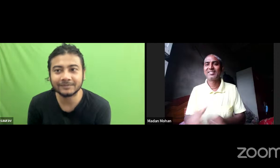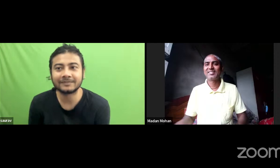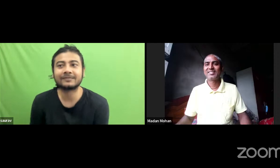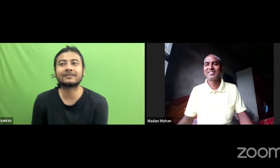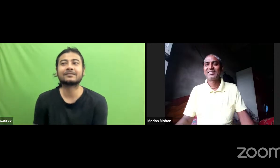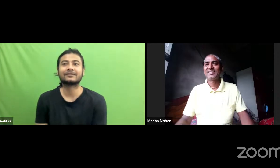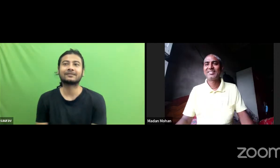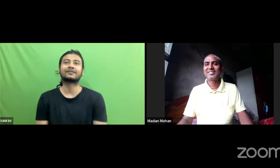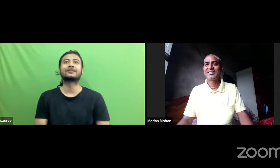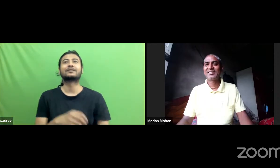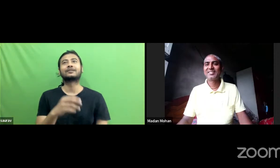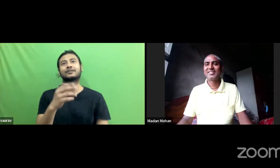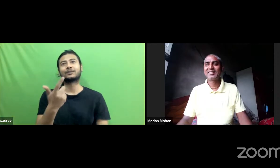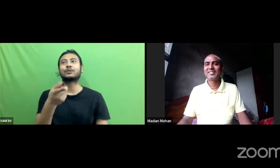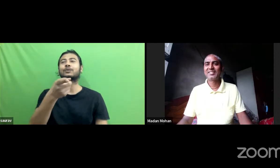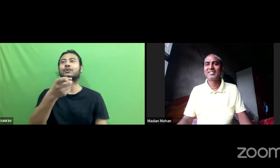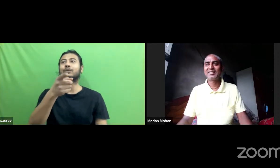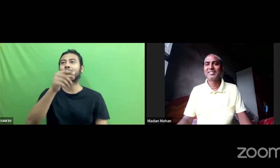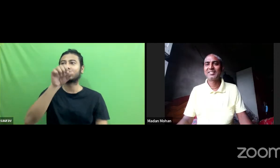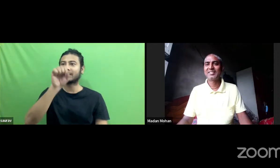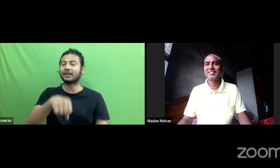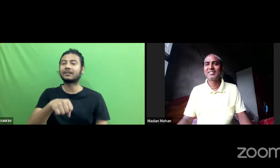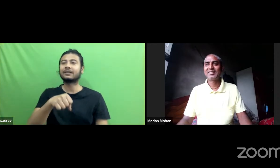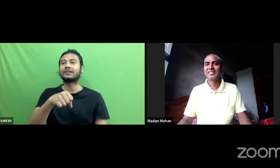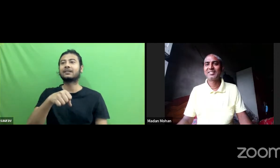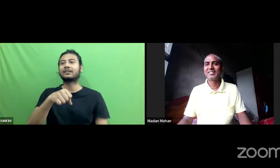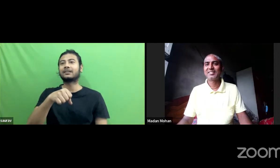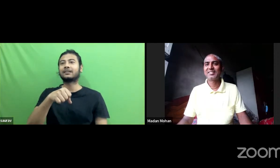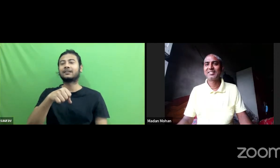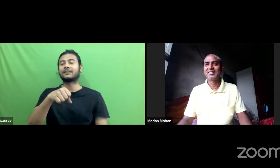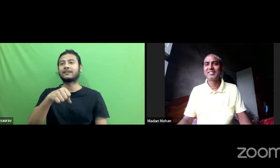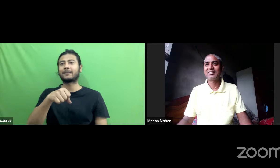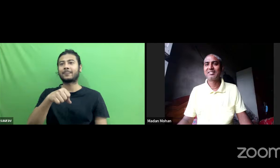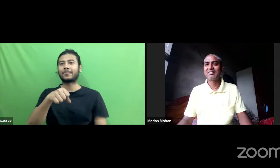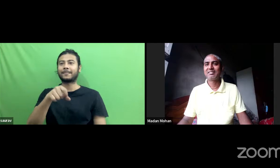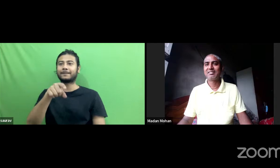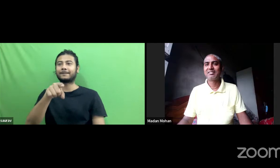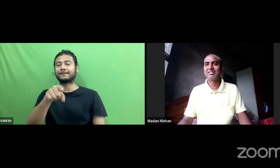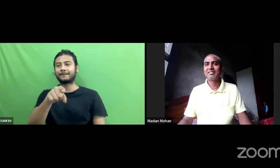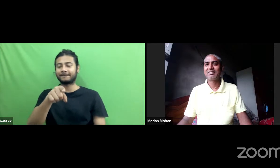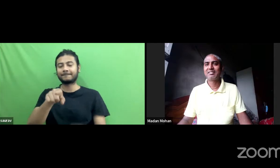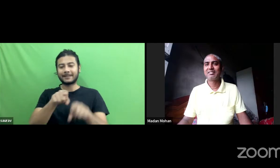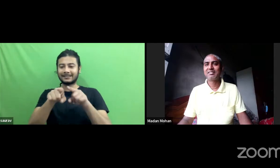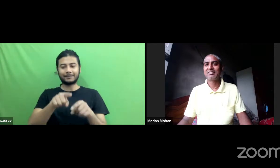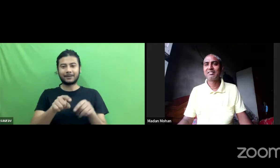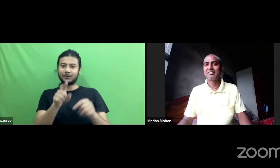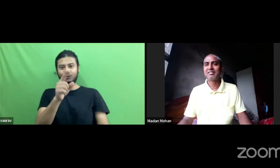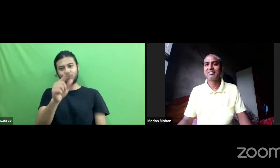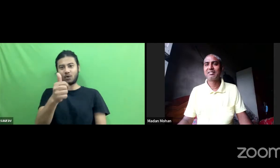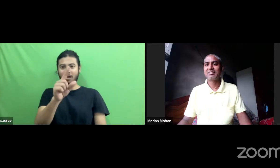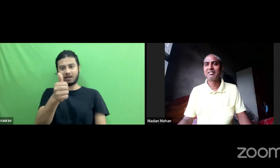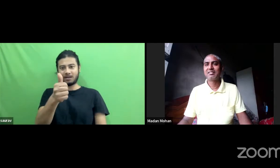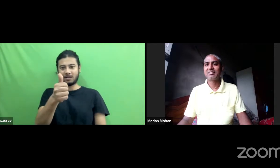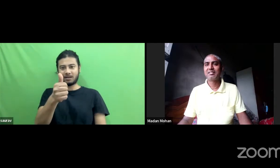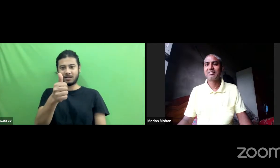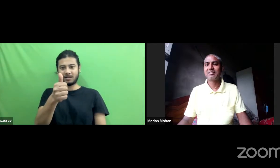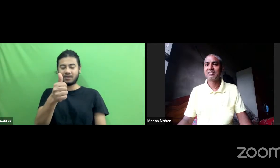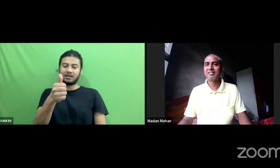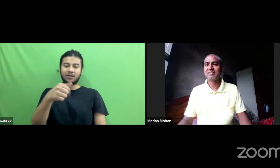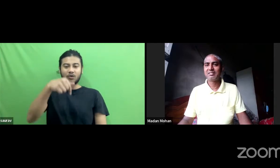4 rounds into 4 days. Suppose you are left with 4 balance rounds. So next day you do